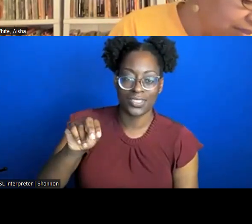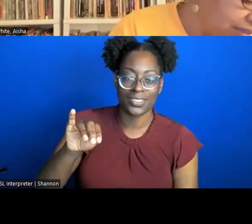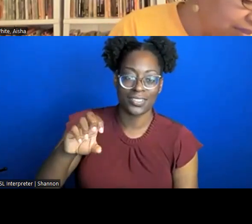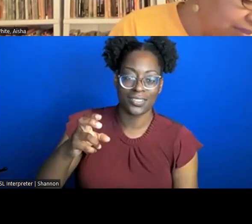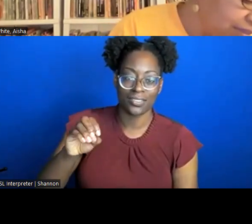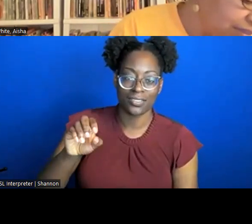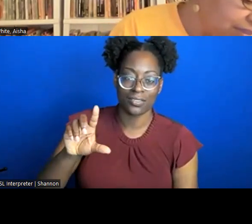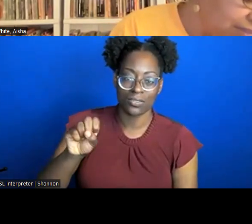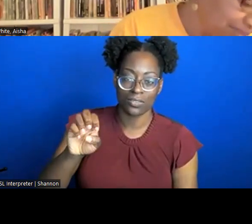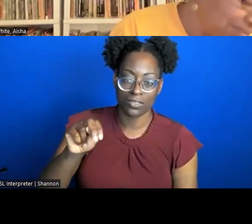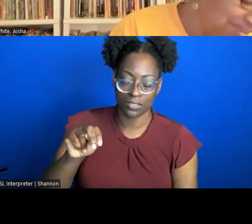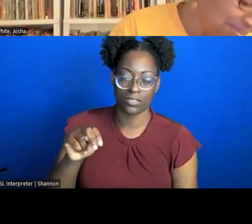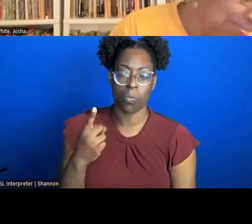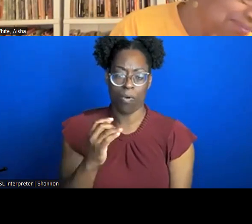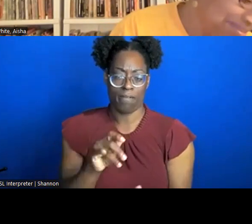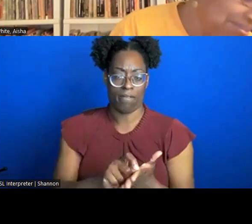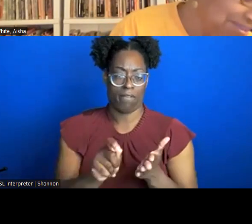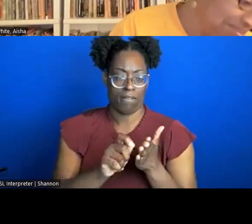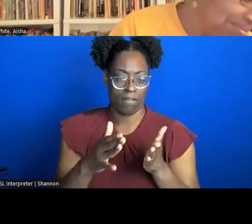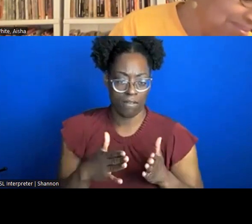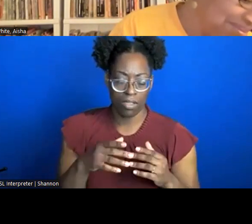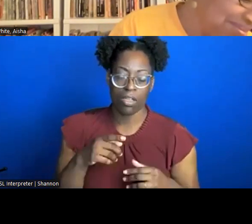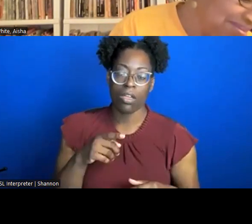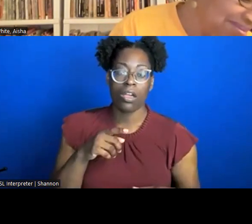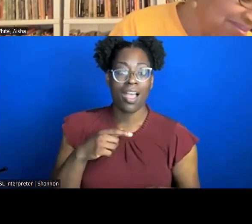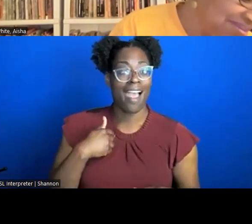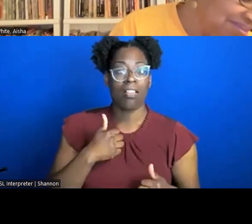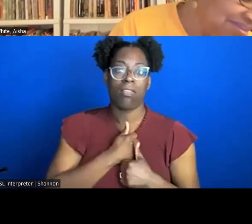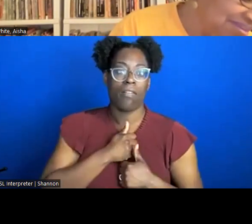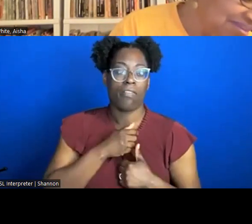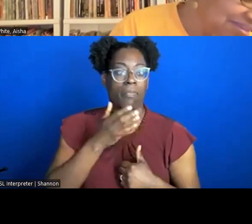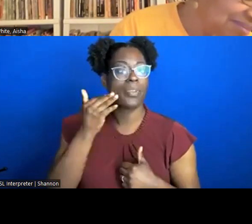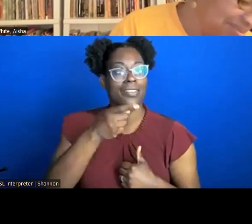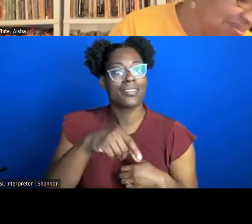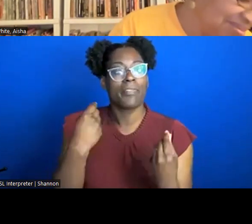is a wonderful concept, a framework to understand the society that